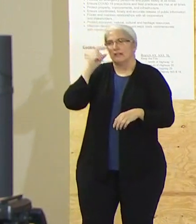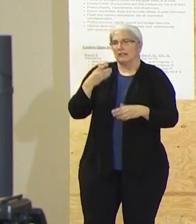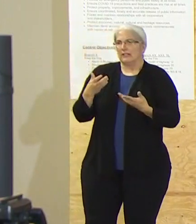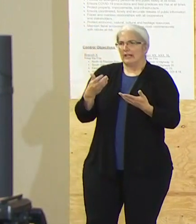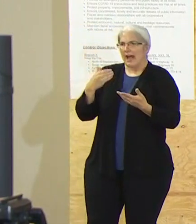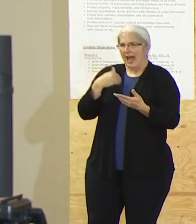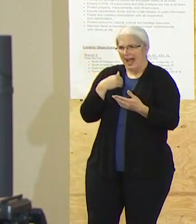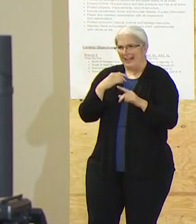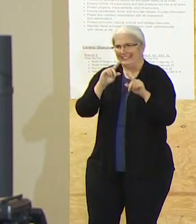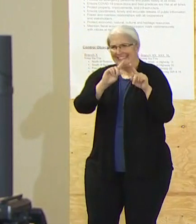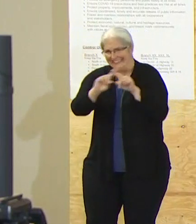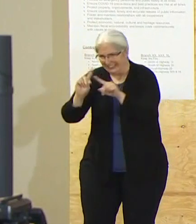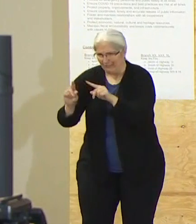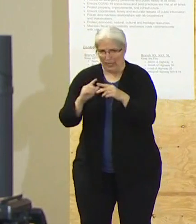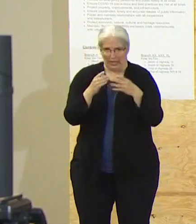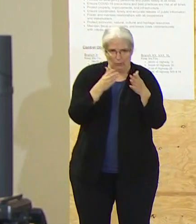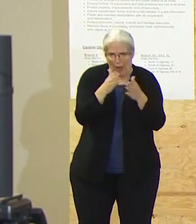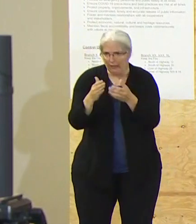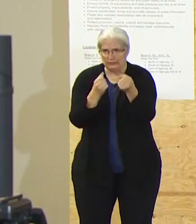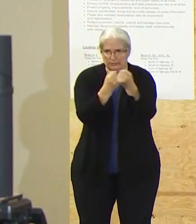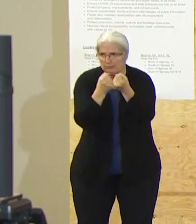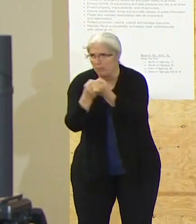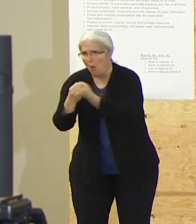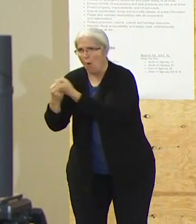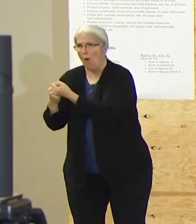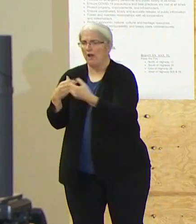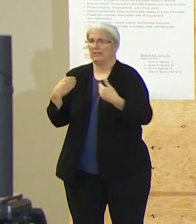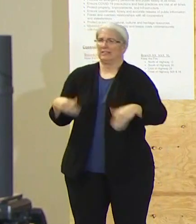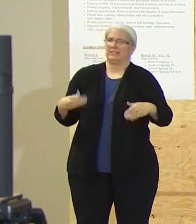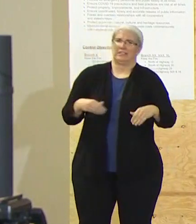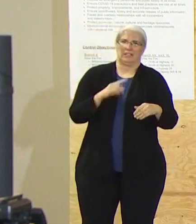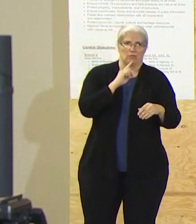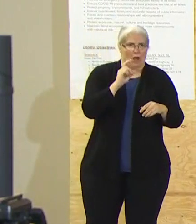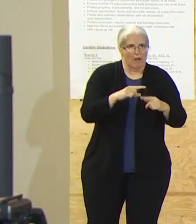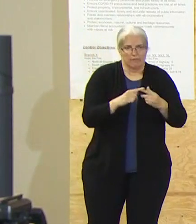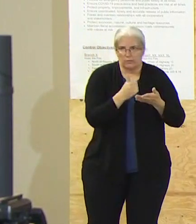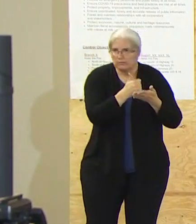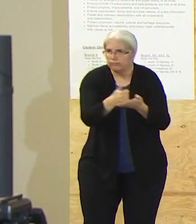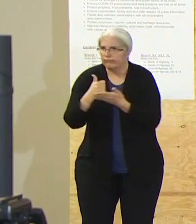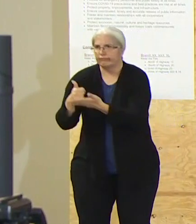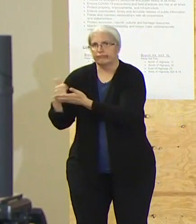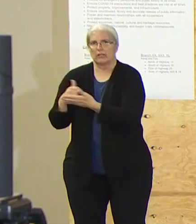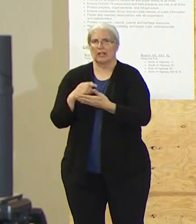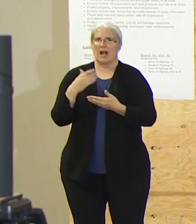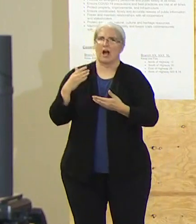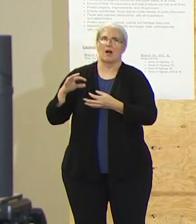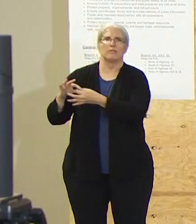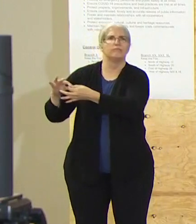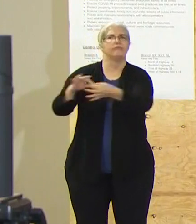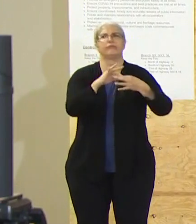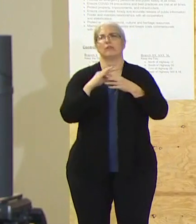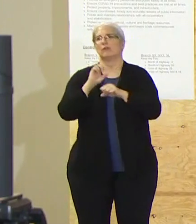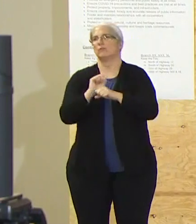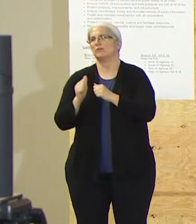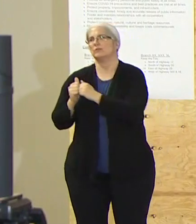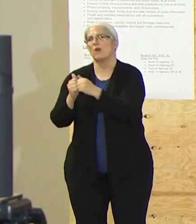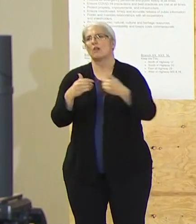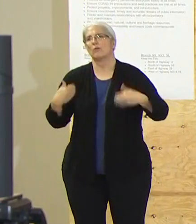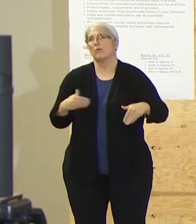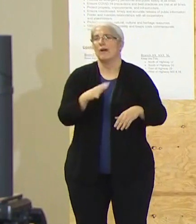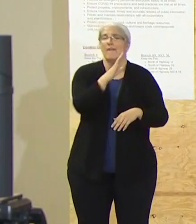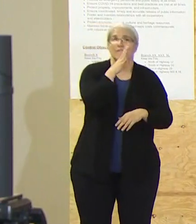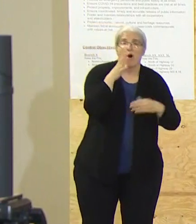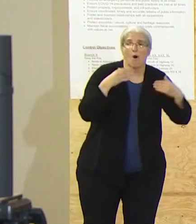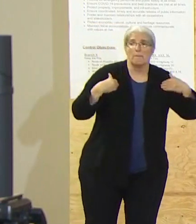historic numbers to help support those individuals and continue to support livestock, horses